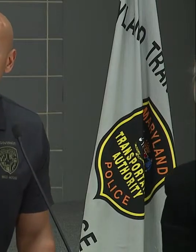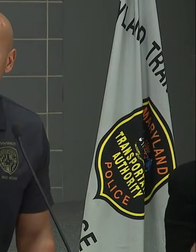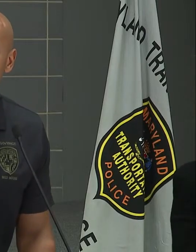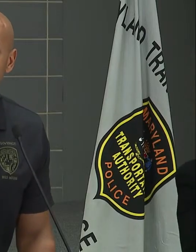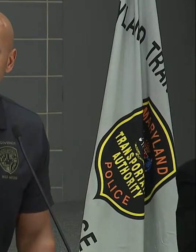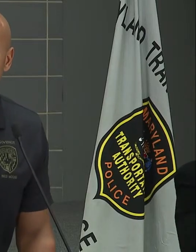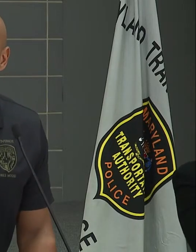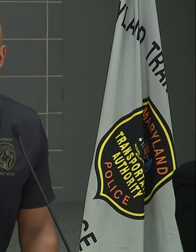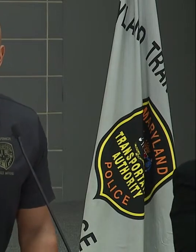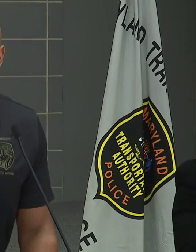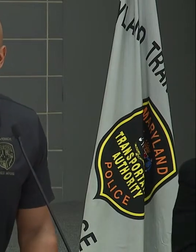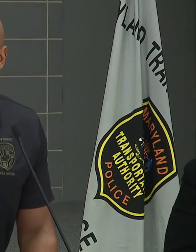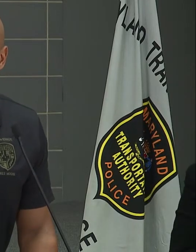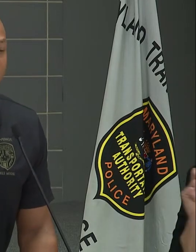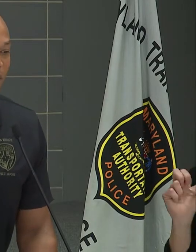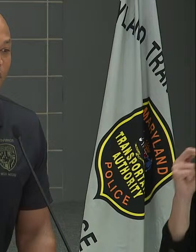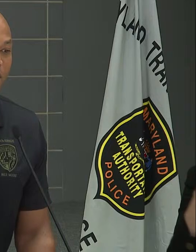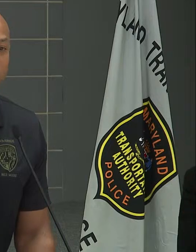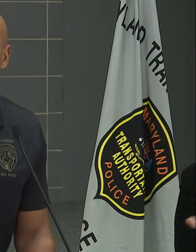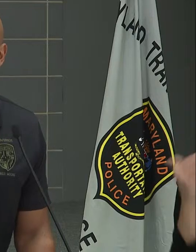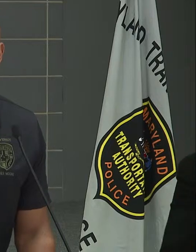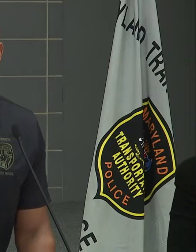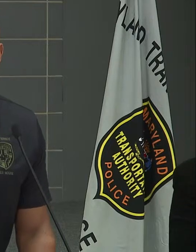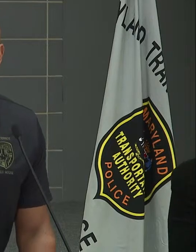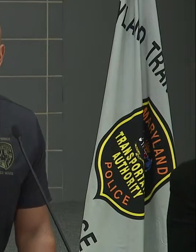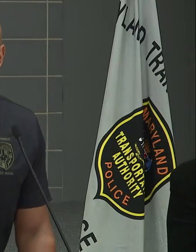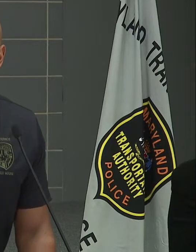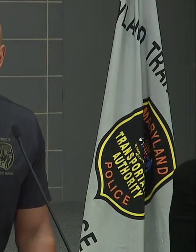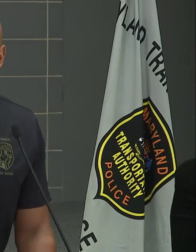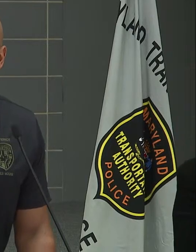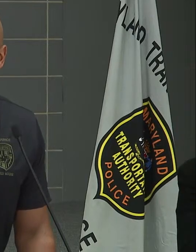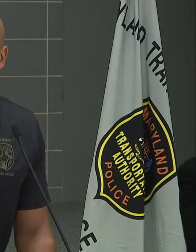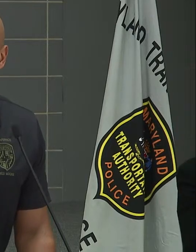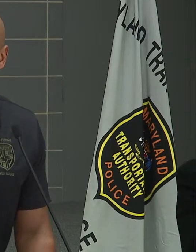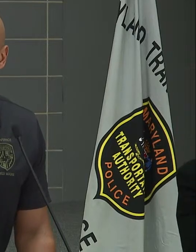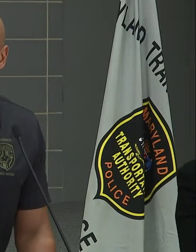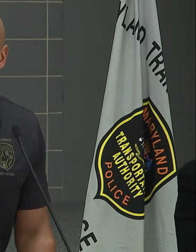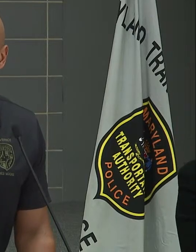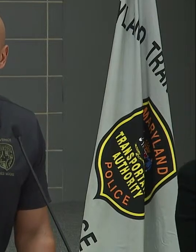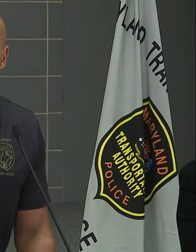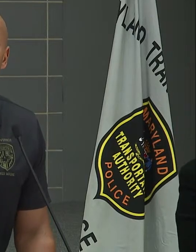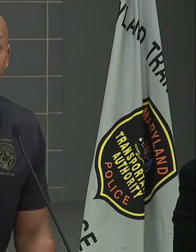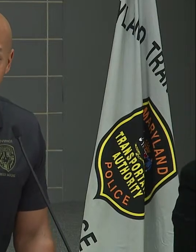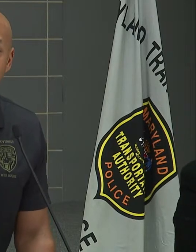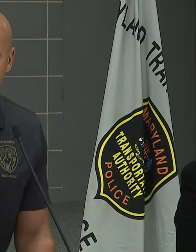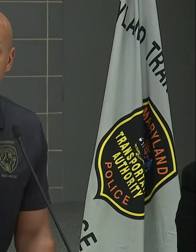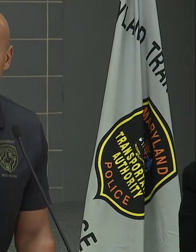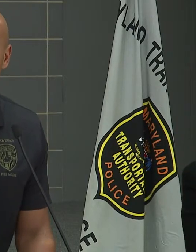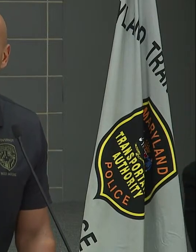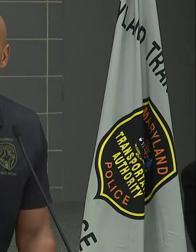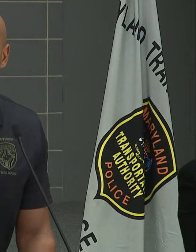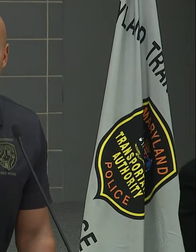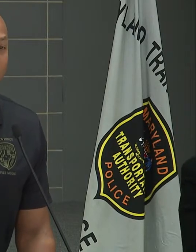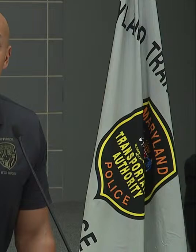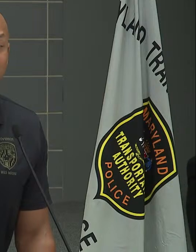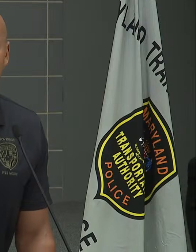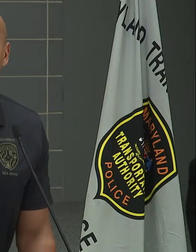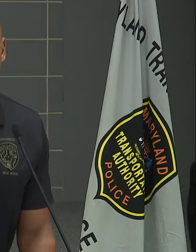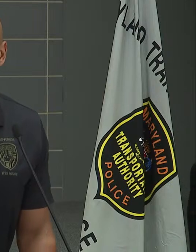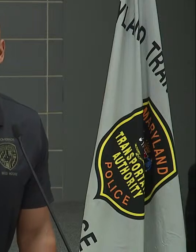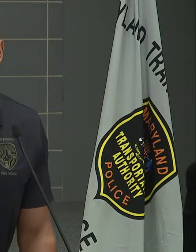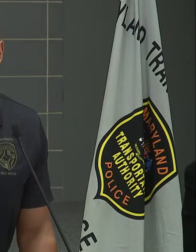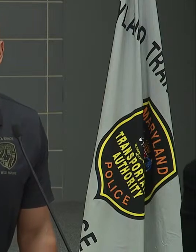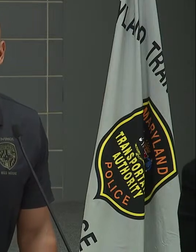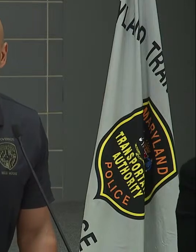bridge rebuilt. So I know any other conversations, all those things are, even if they are important conversations, they are not